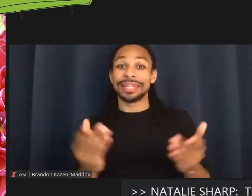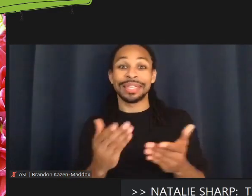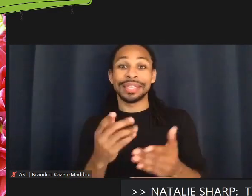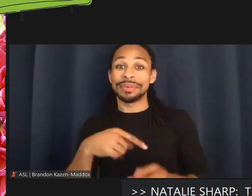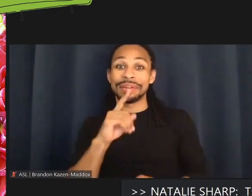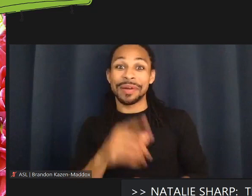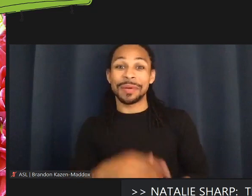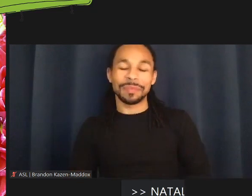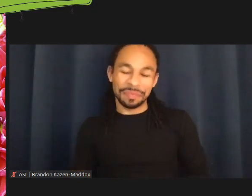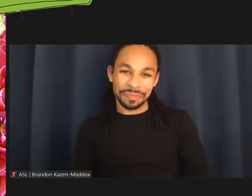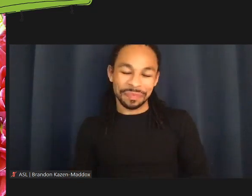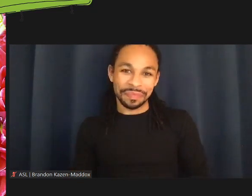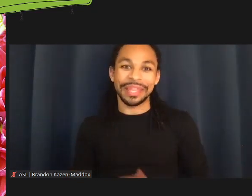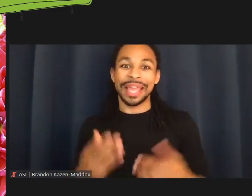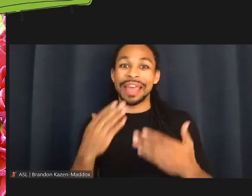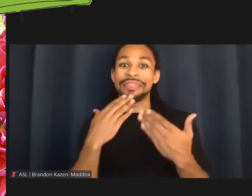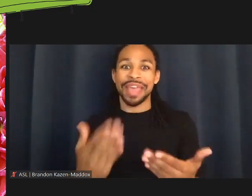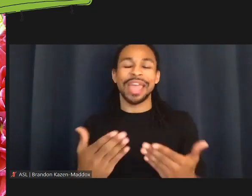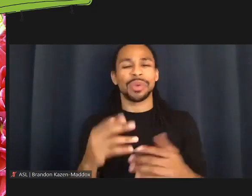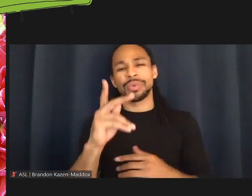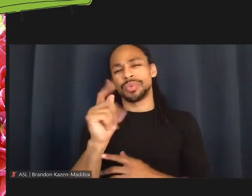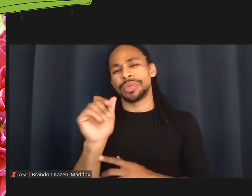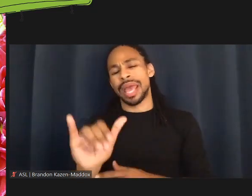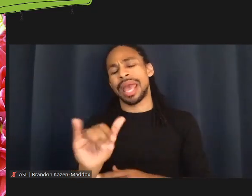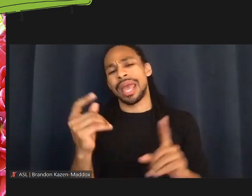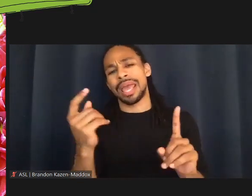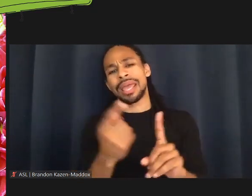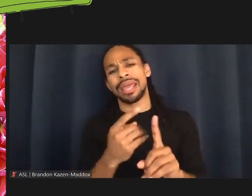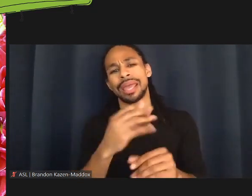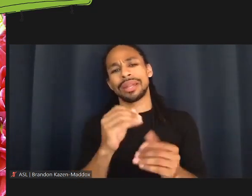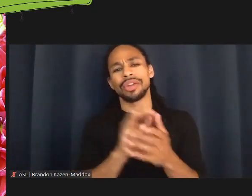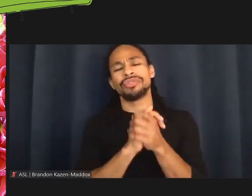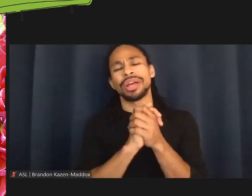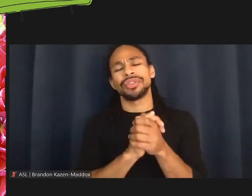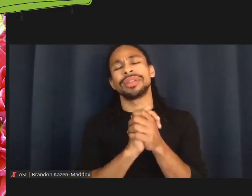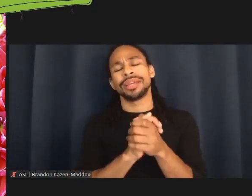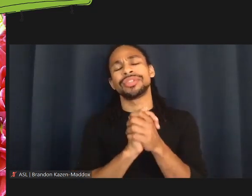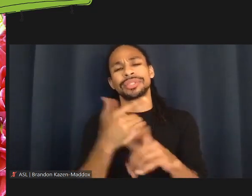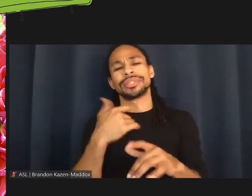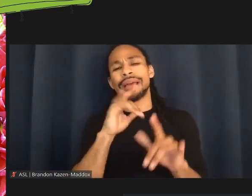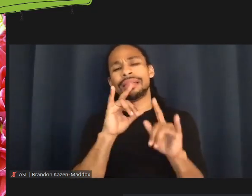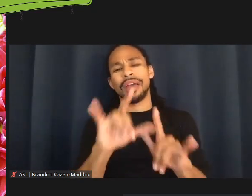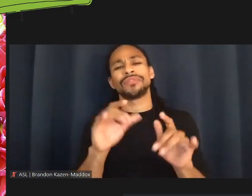Thank you so much to Kay, and congratulations. I love you like everyone else